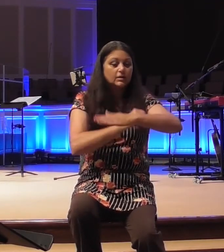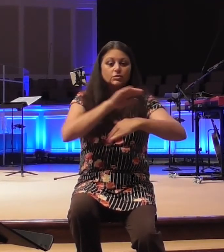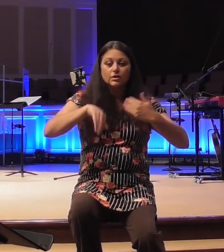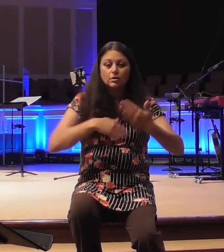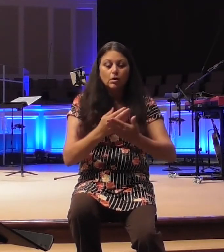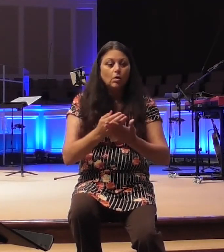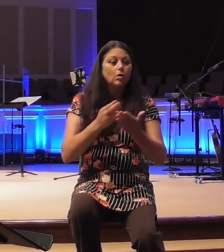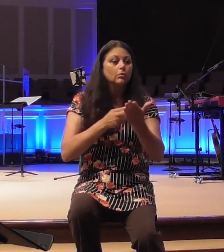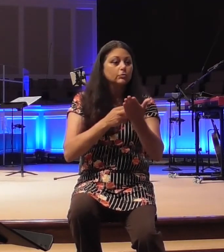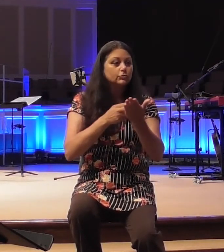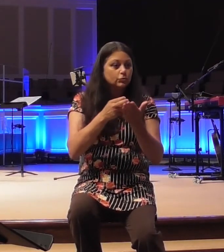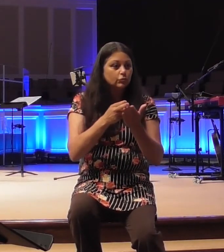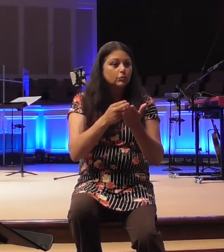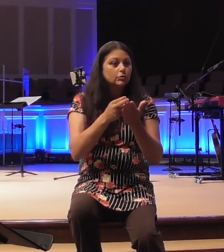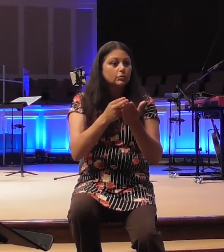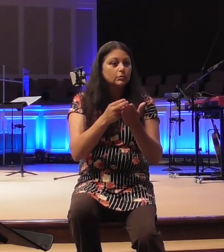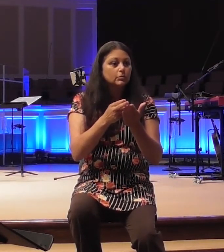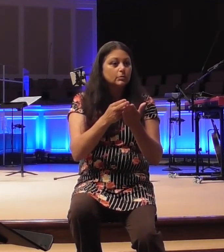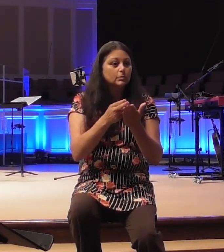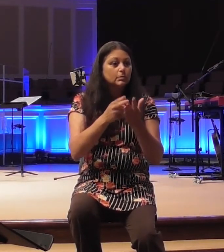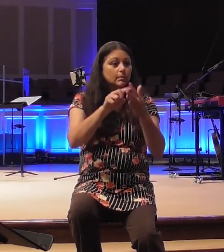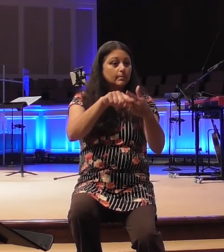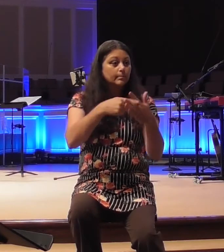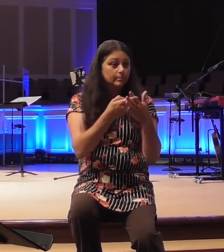thing that you can say rests.